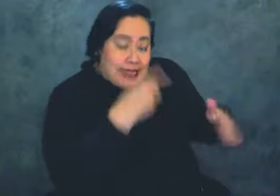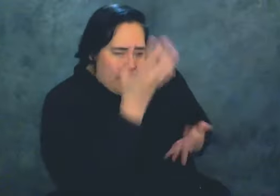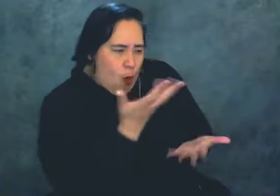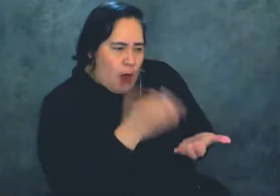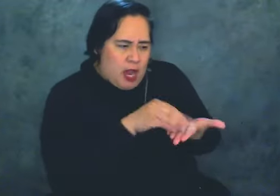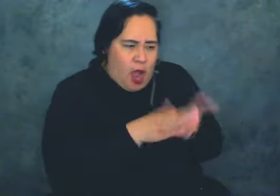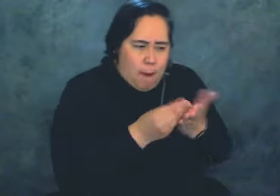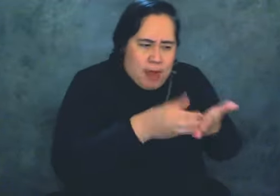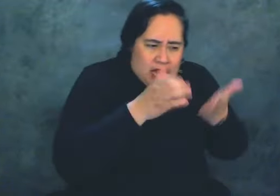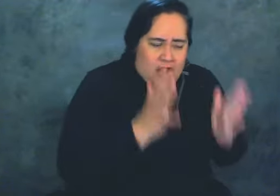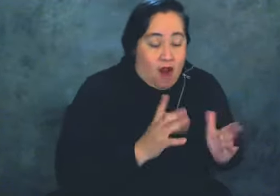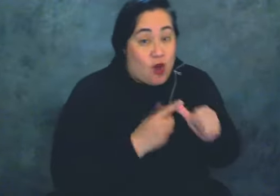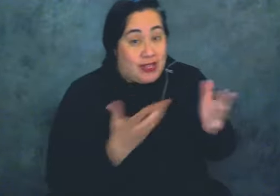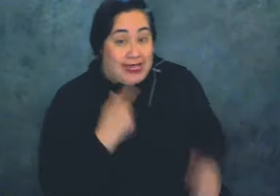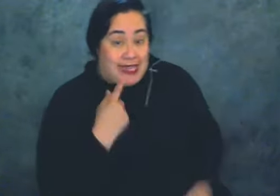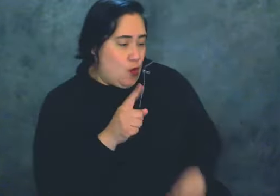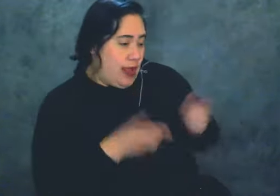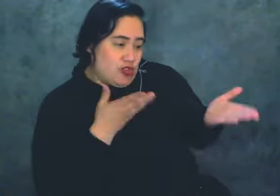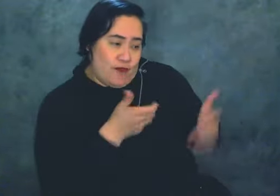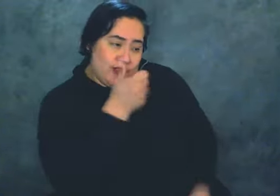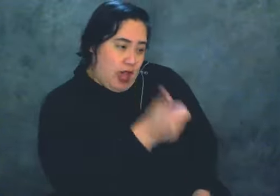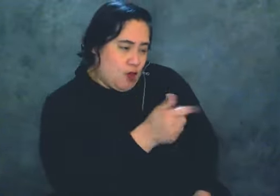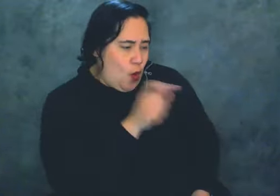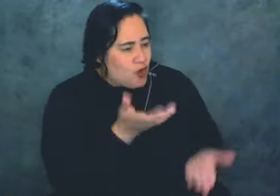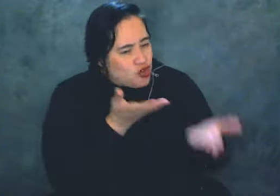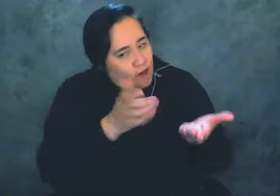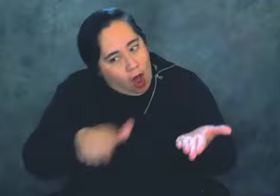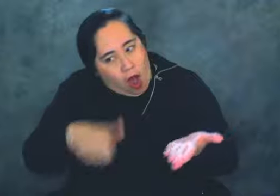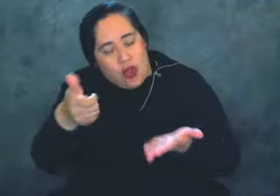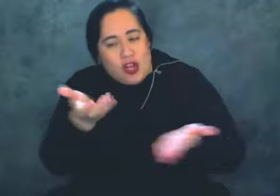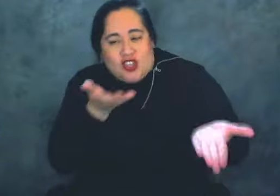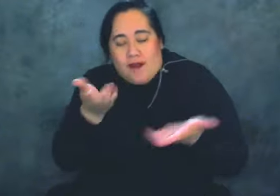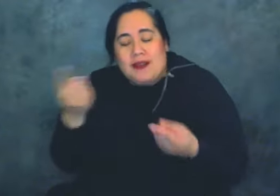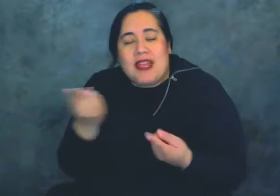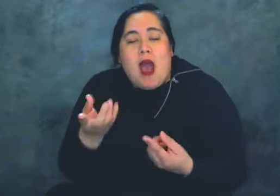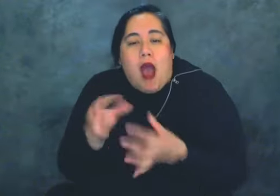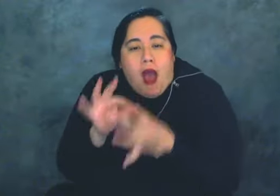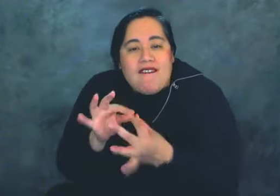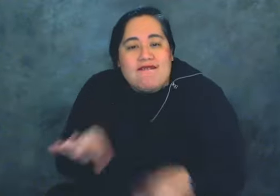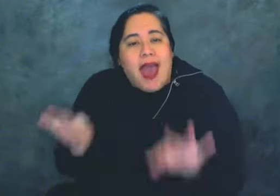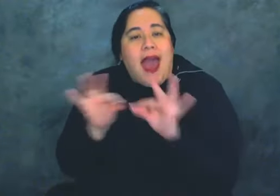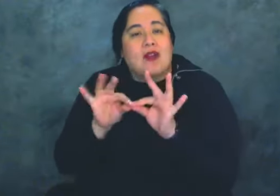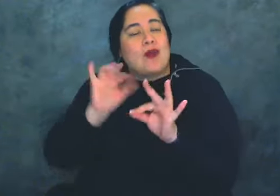say to them is, okay, well, you can't serve yourself. You got to serve others something of value, because that's the way people really get